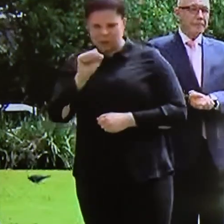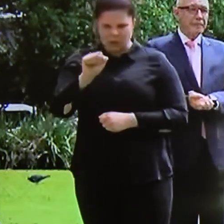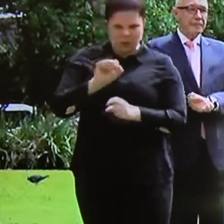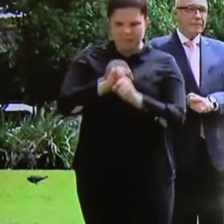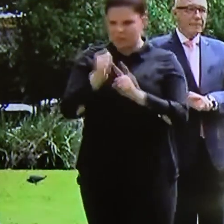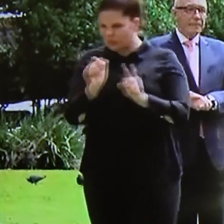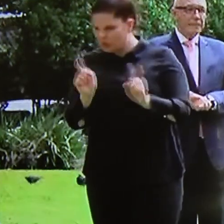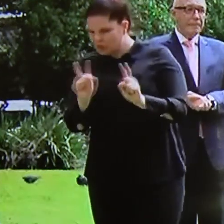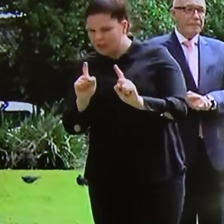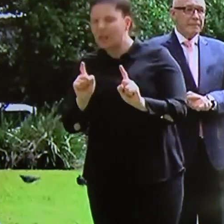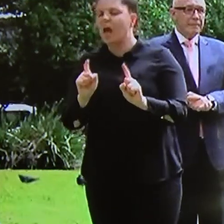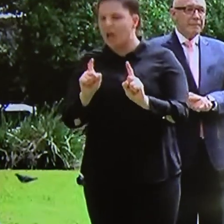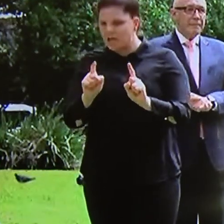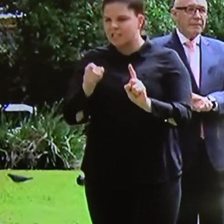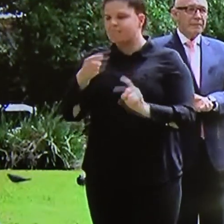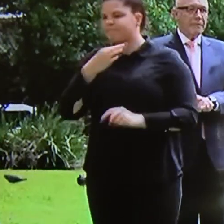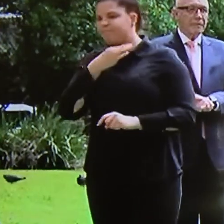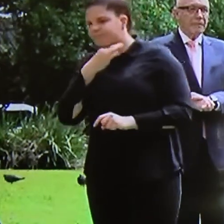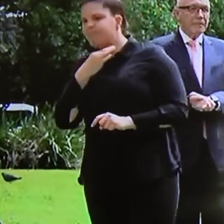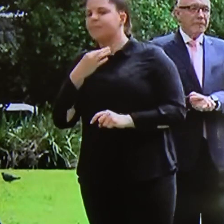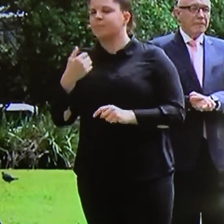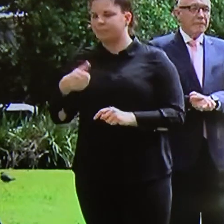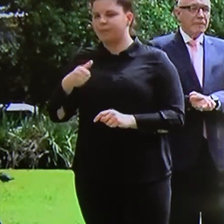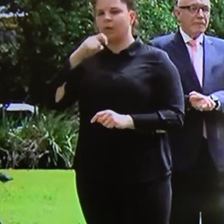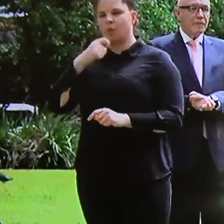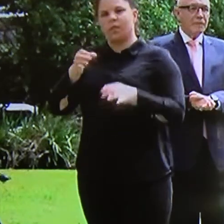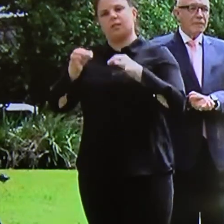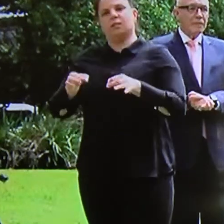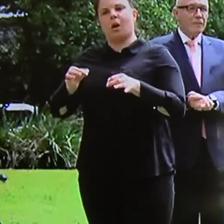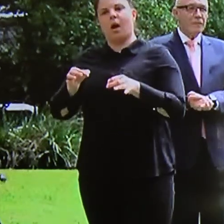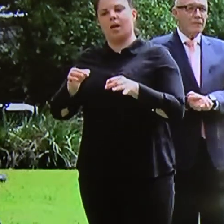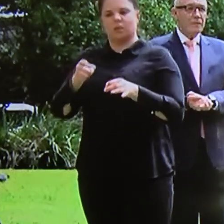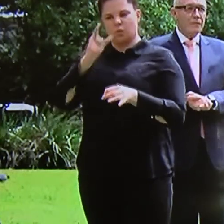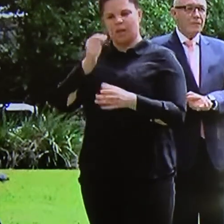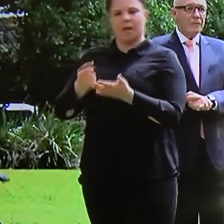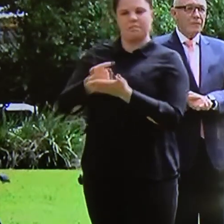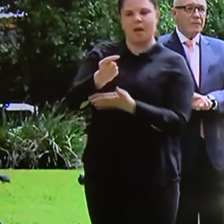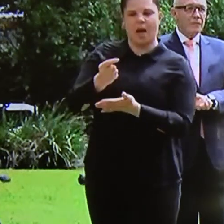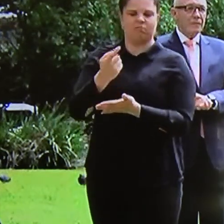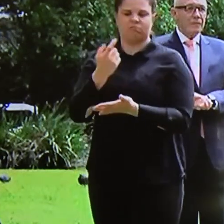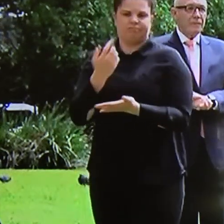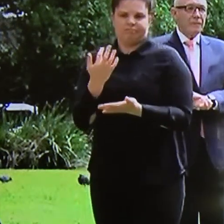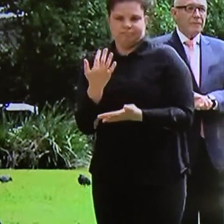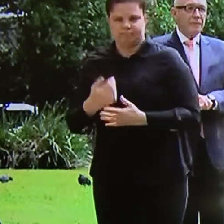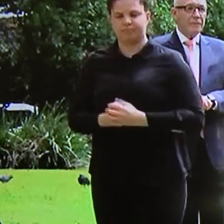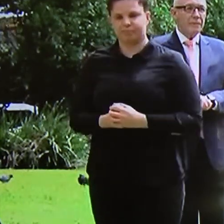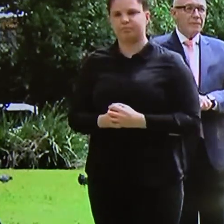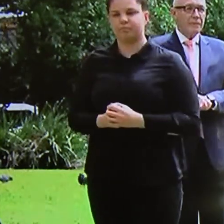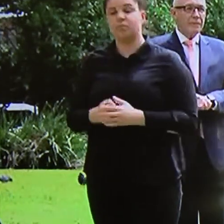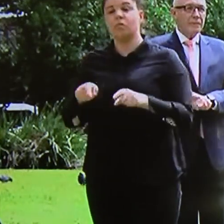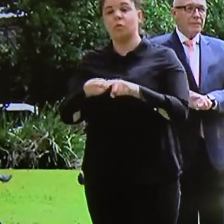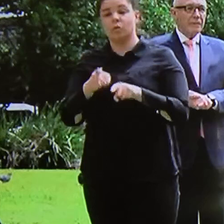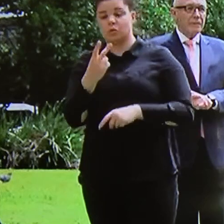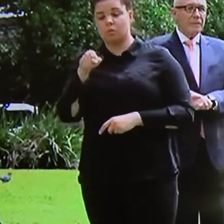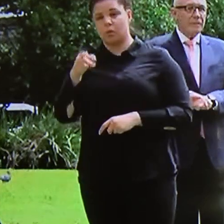their specific situation. In addition to that, $2.3 million will be given to the Tenants' Union of New South